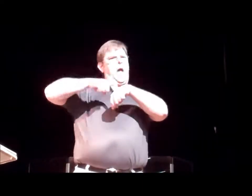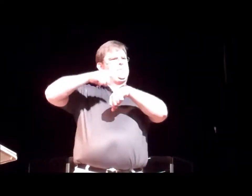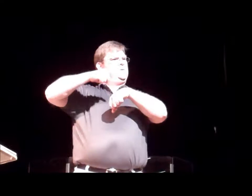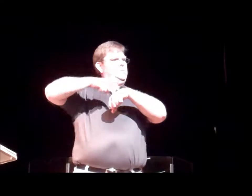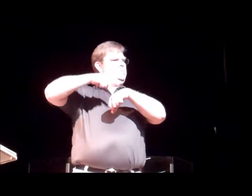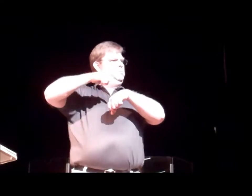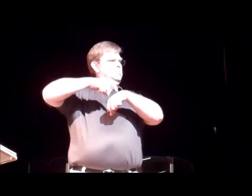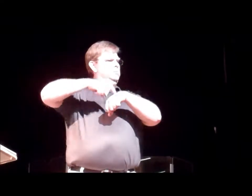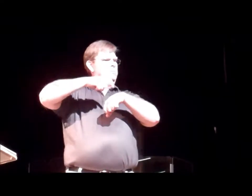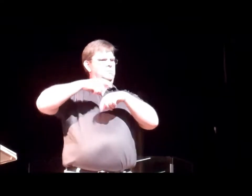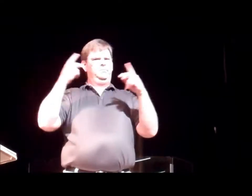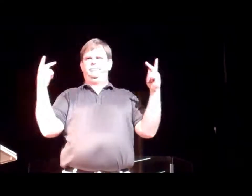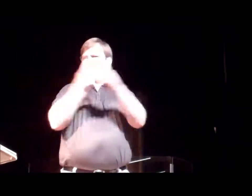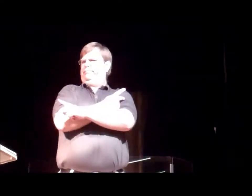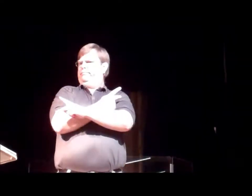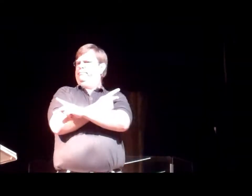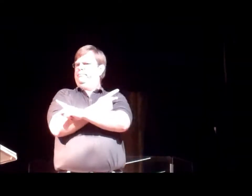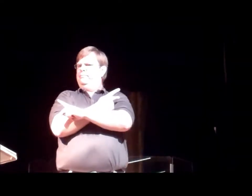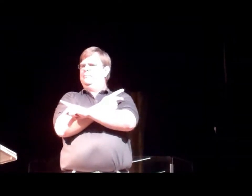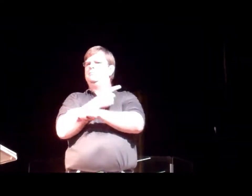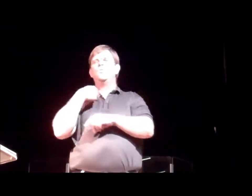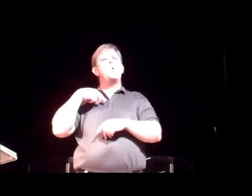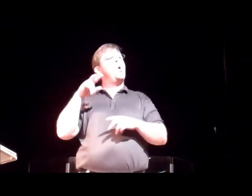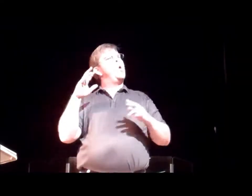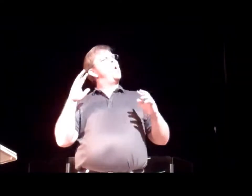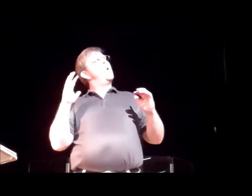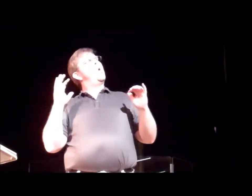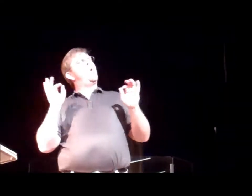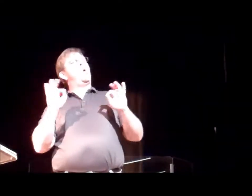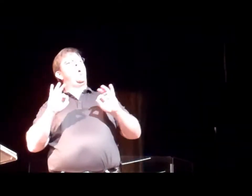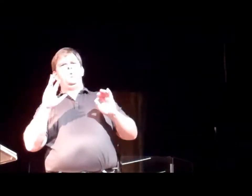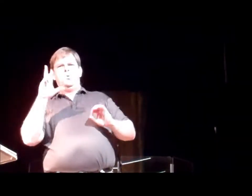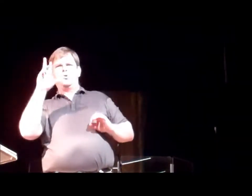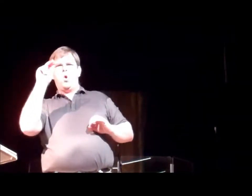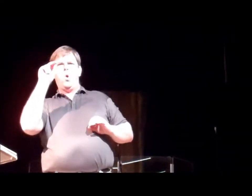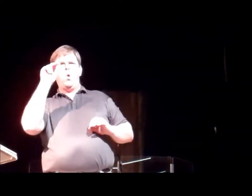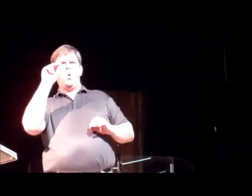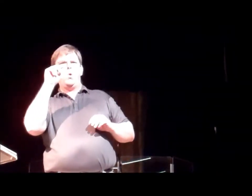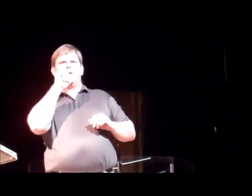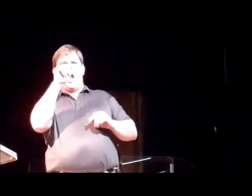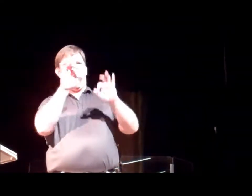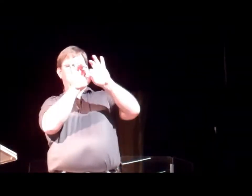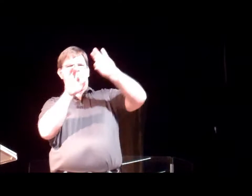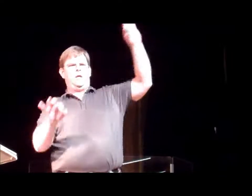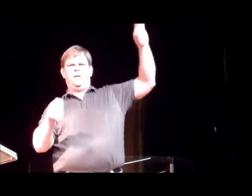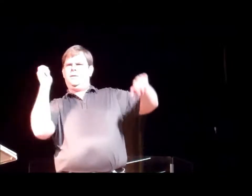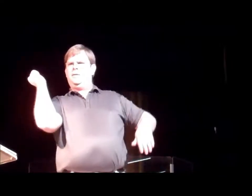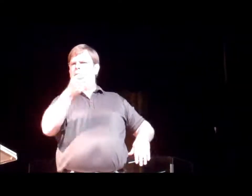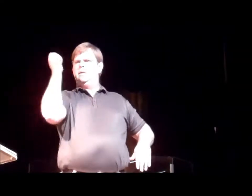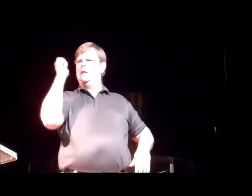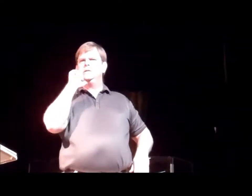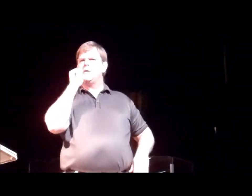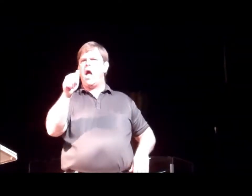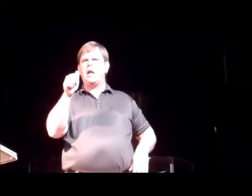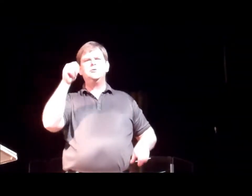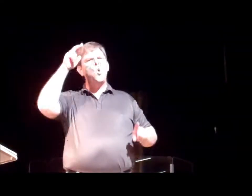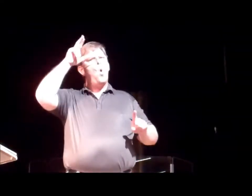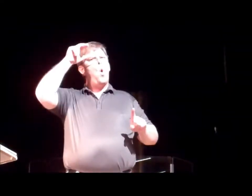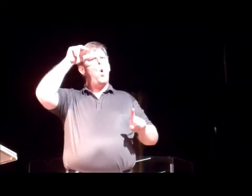was worse, because they said that he was whipped 39 times. And they did not use the